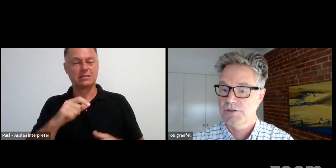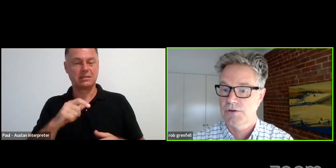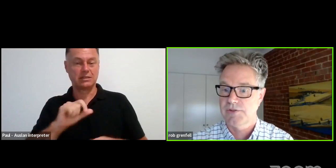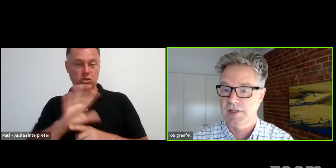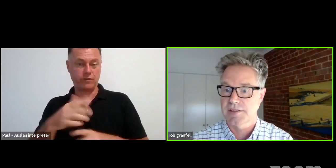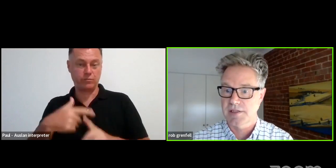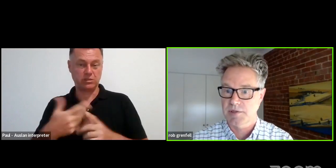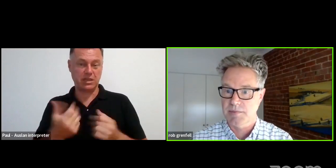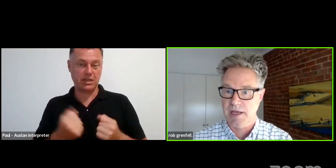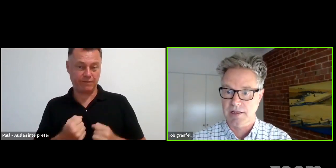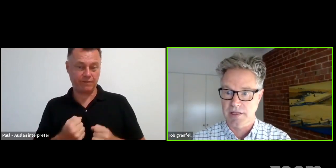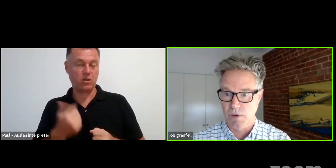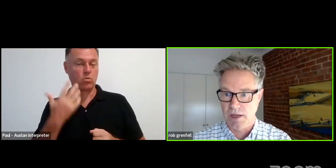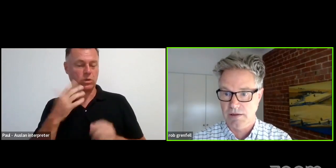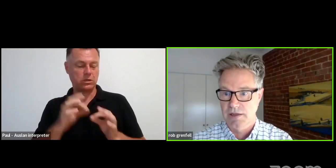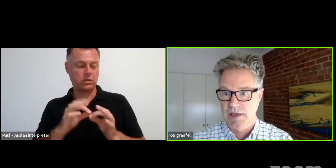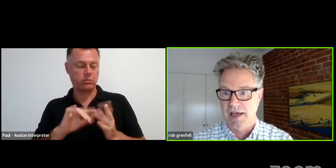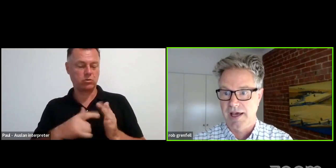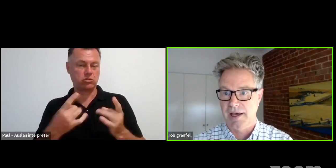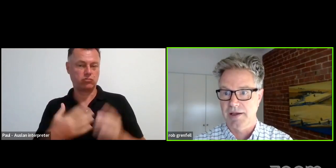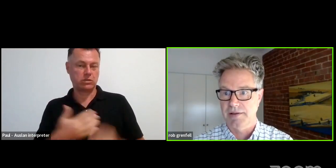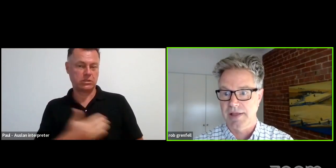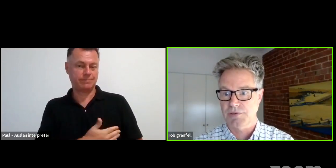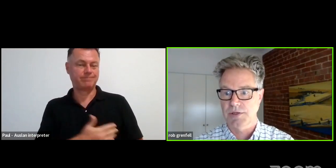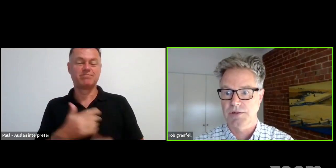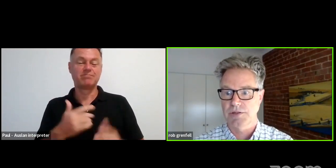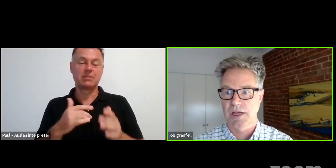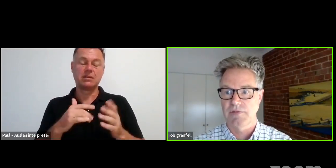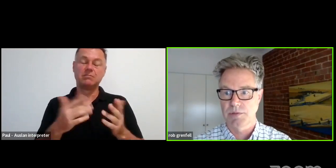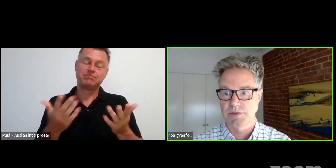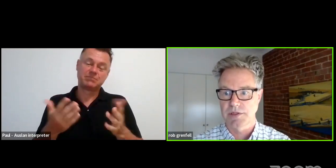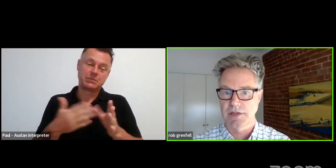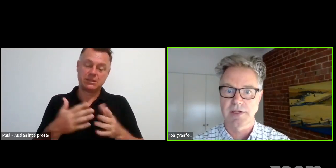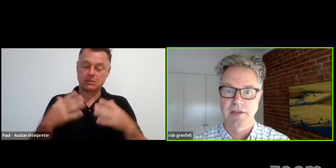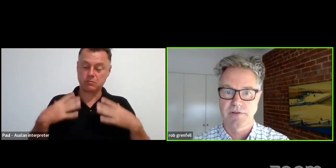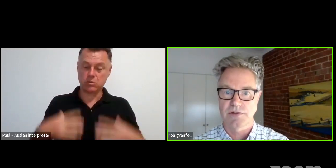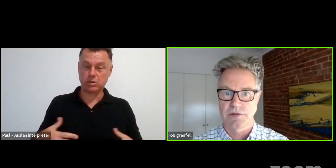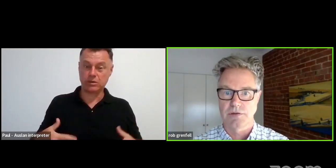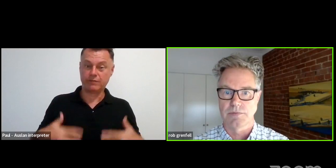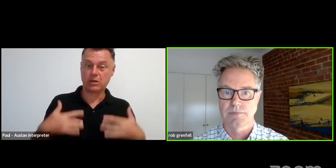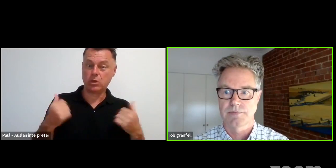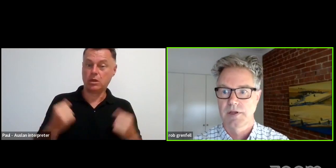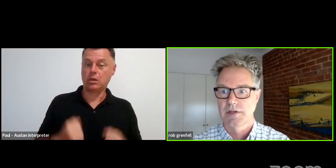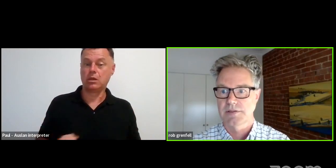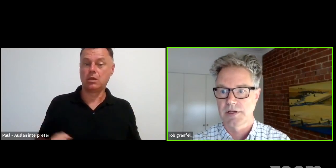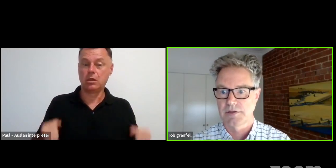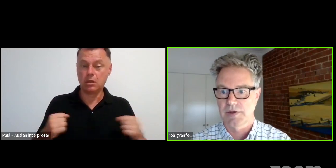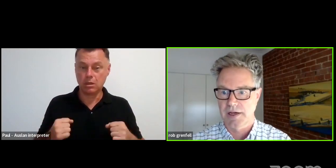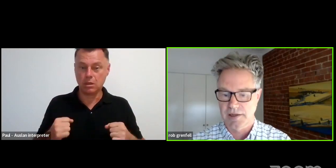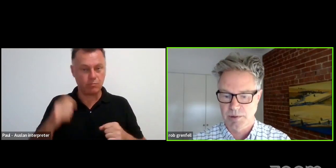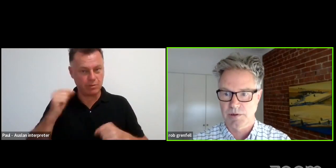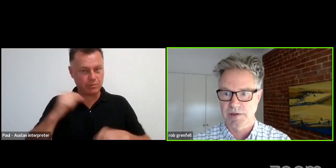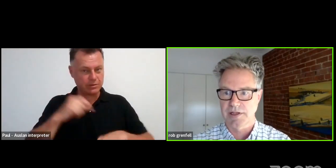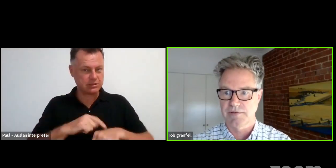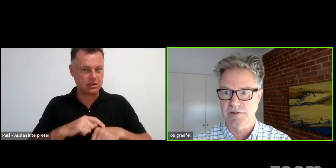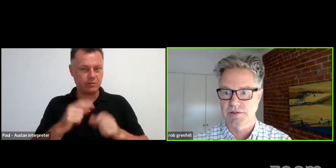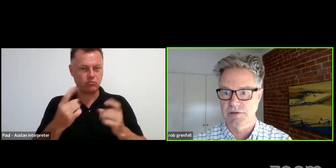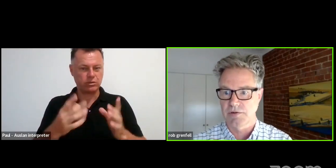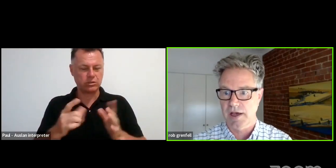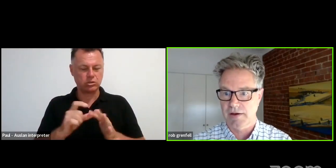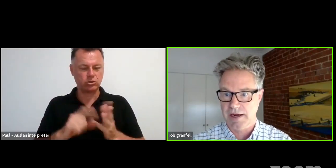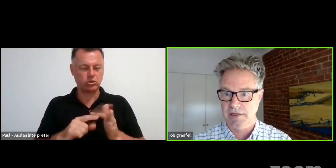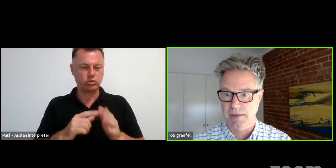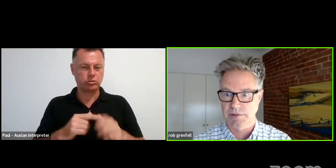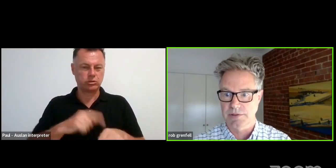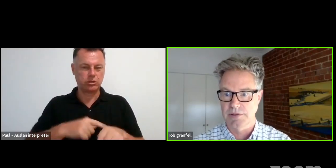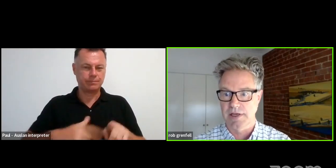As soon as you're feeling symptomatically well, that's when you should have your booster dose if it's due. So importantly, if it's due,